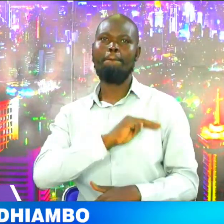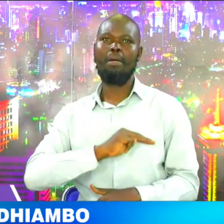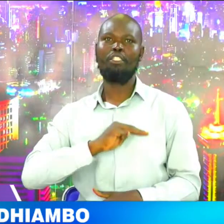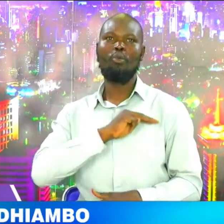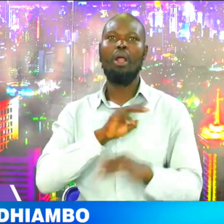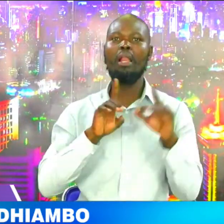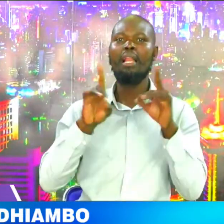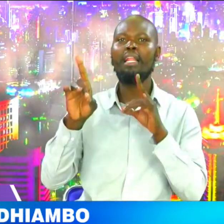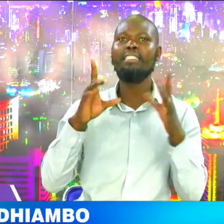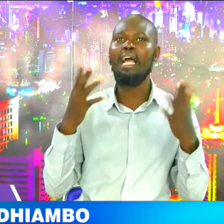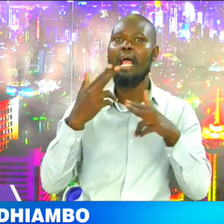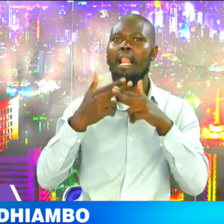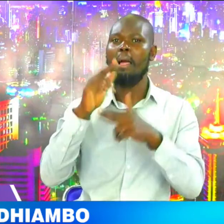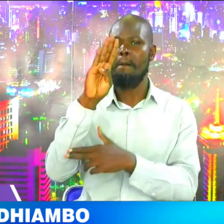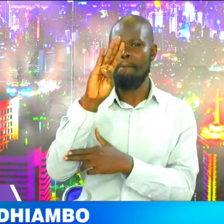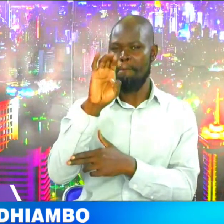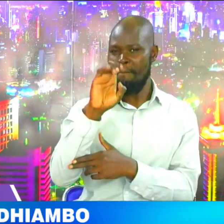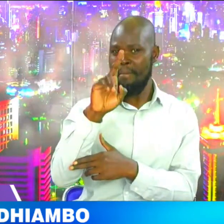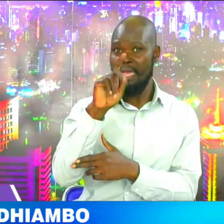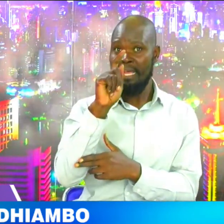of service.